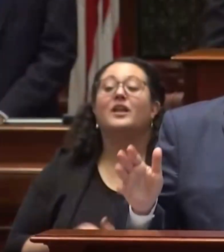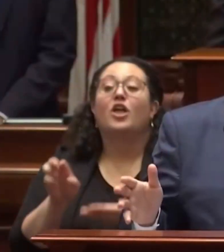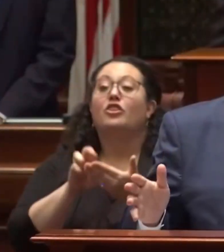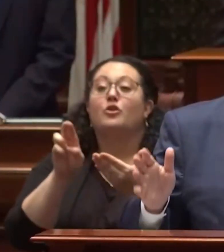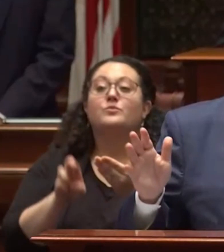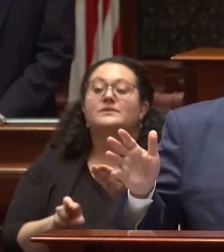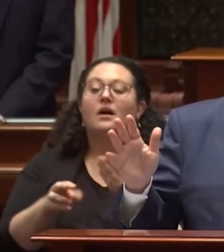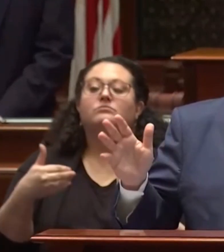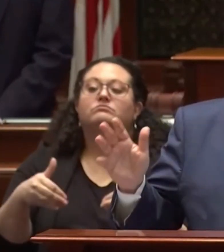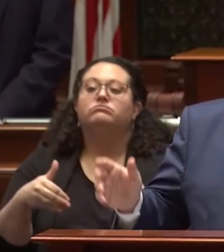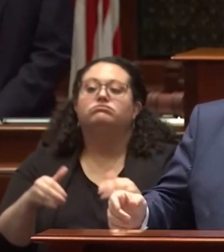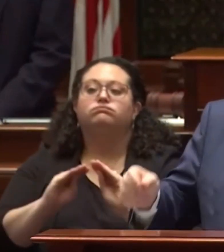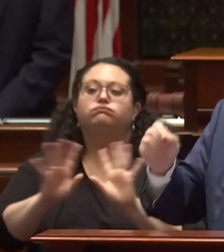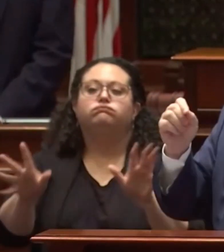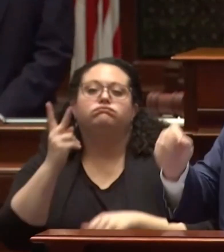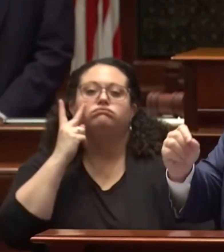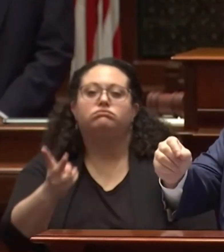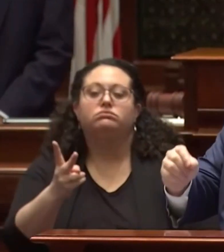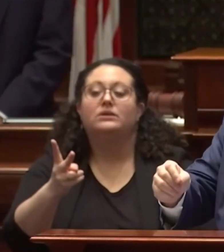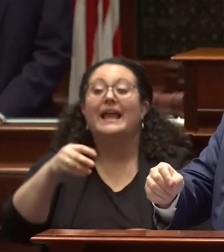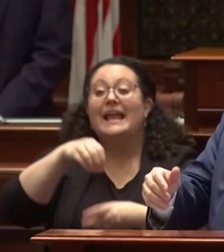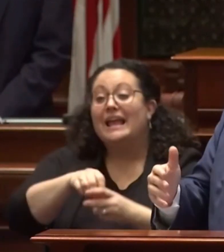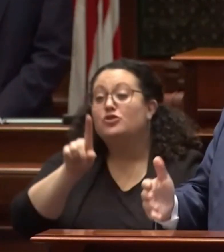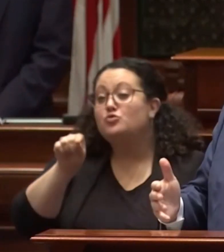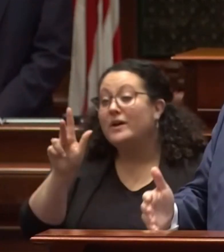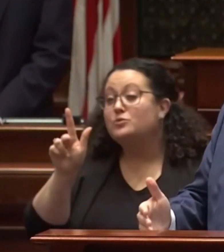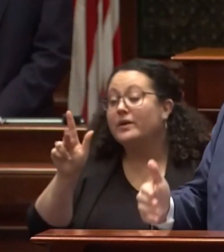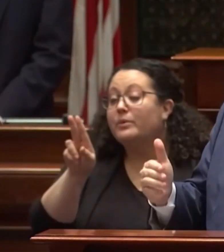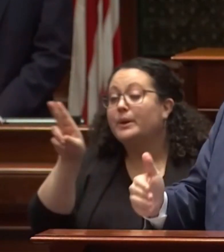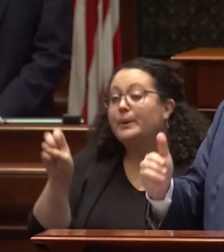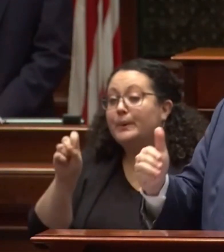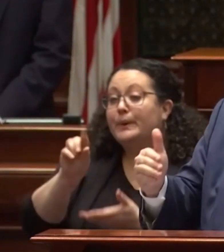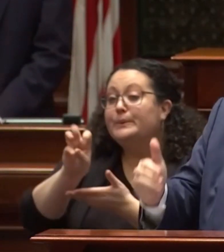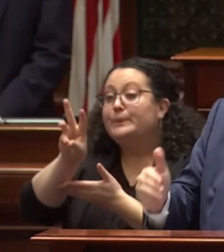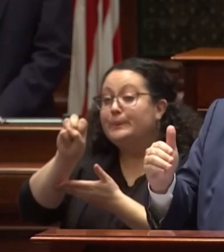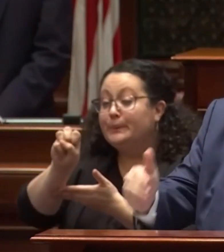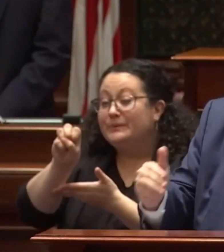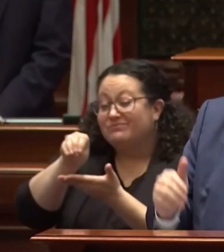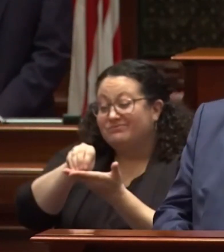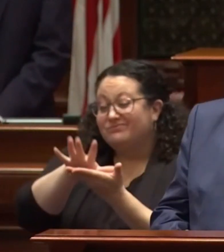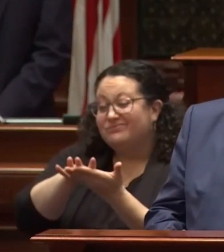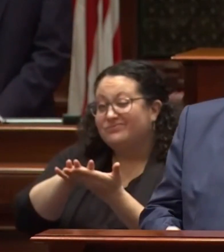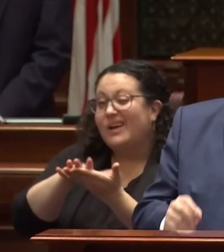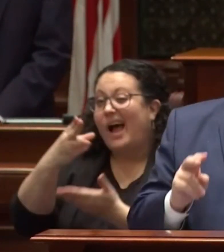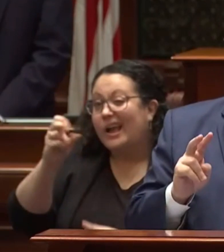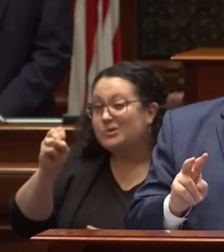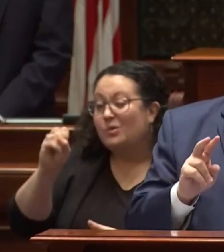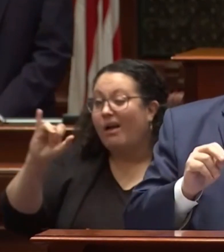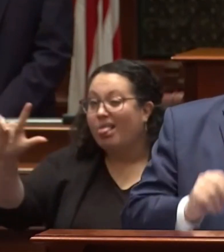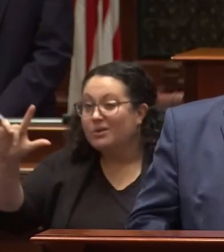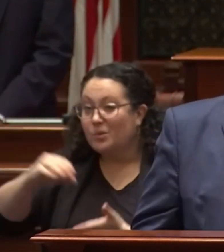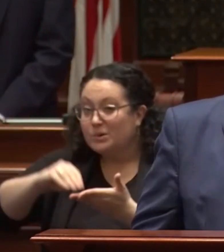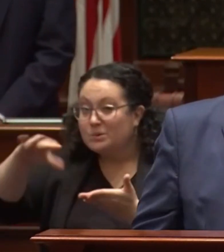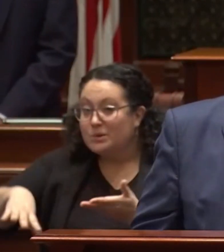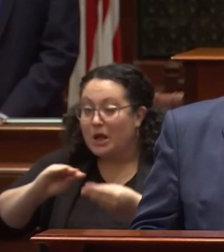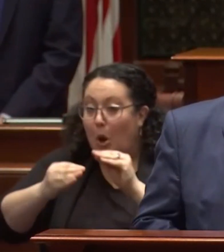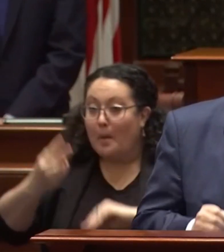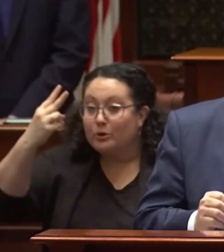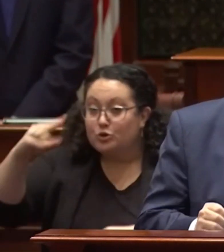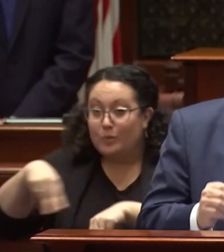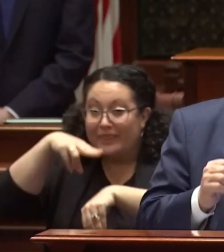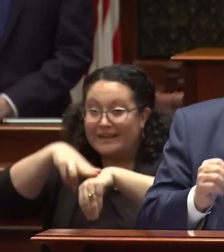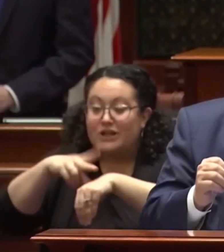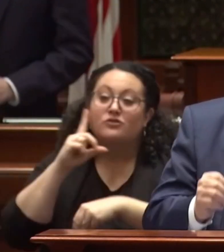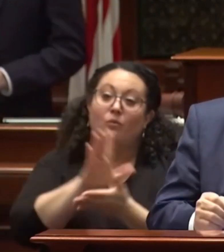And the results are plain to see. In 2023, U.S. News ranked Illinois high school students number 2 in the nation